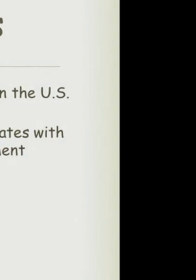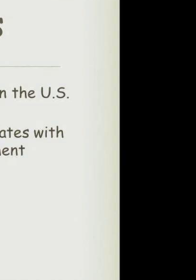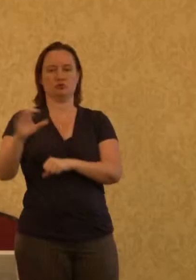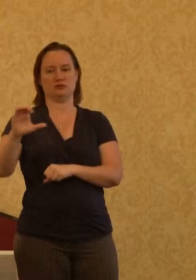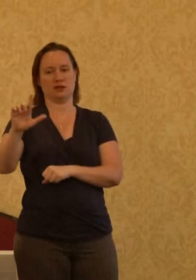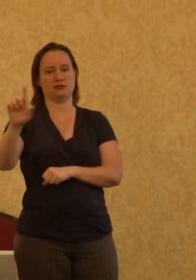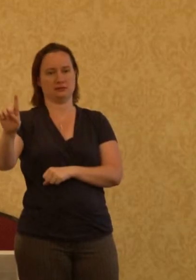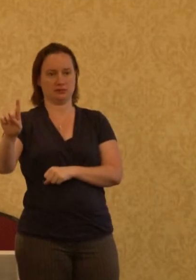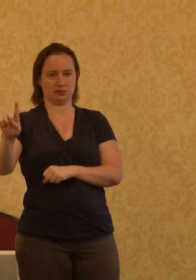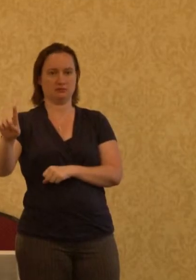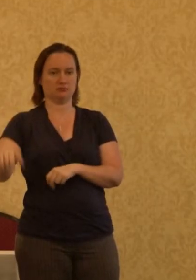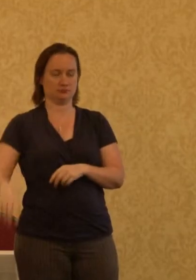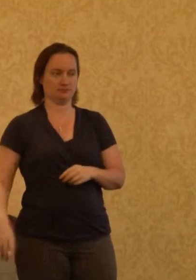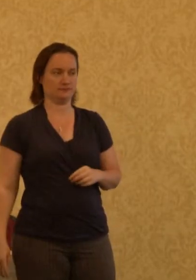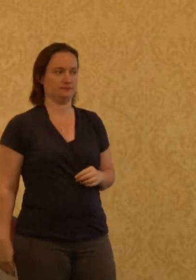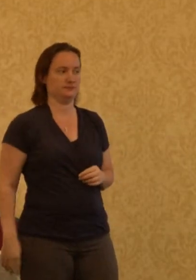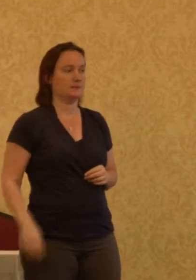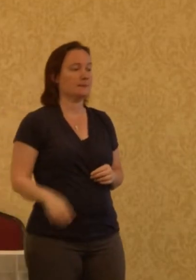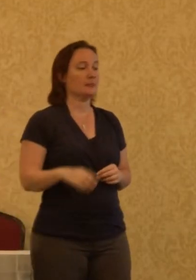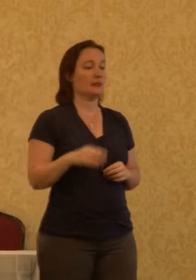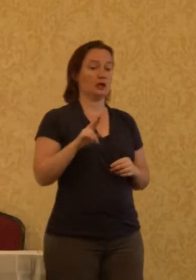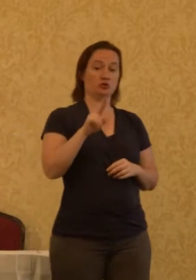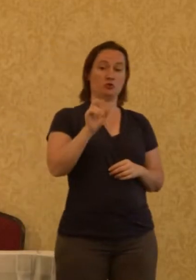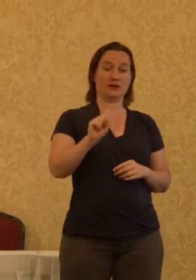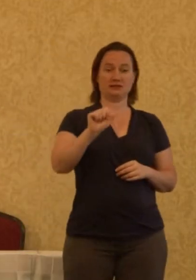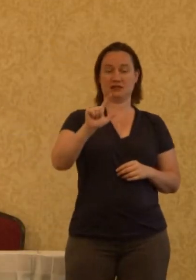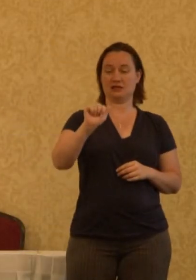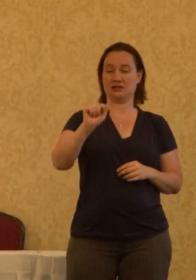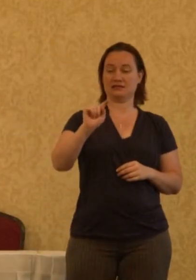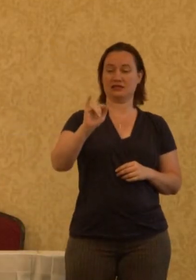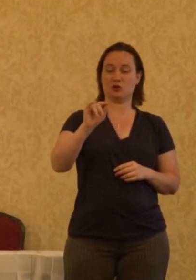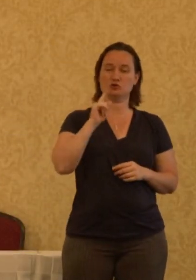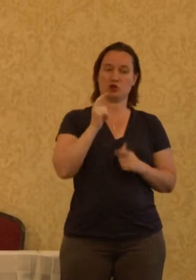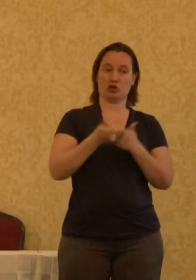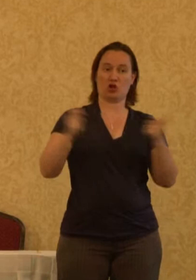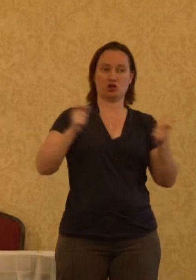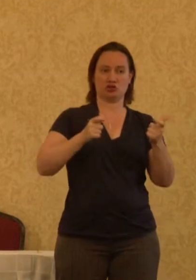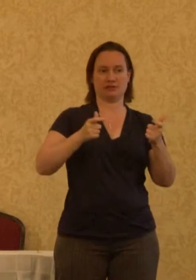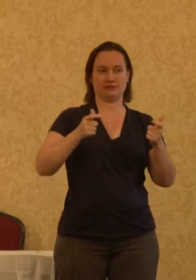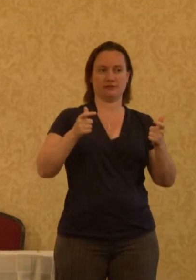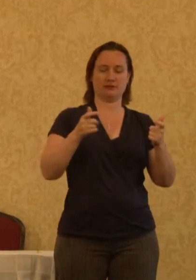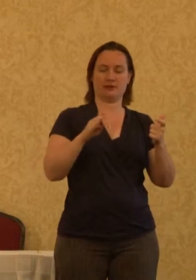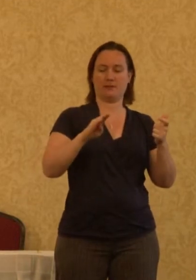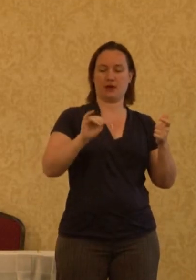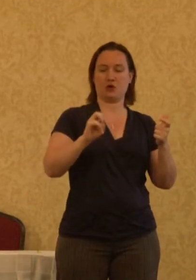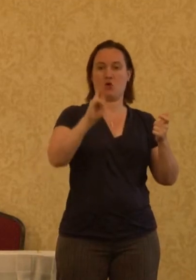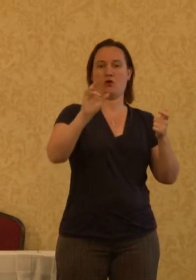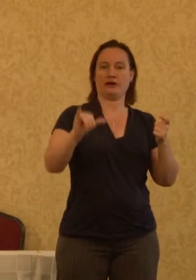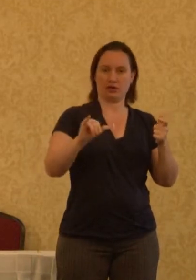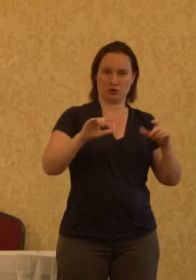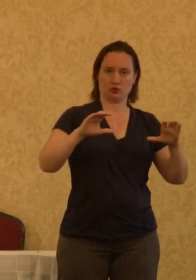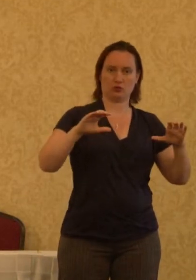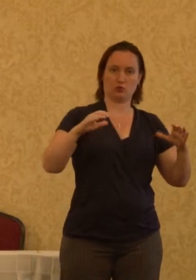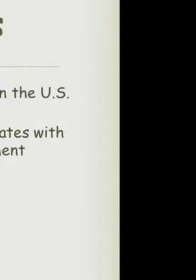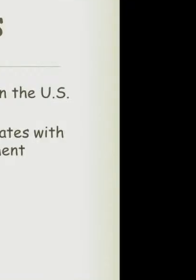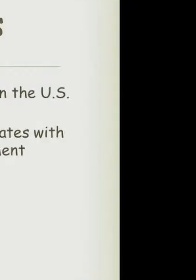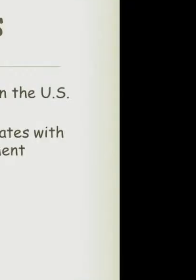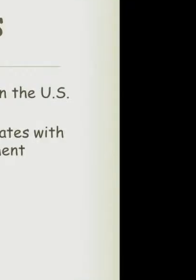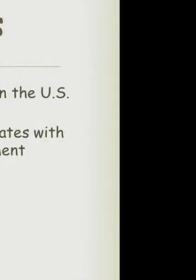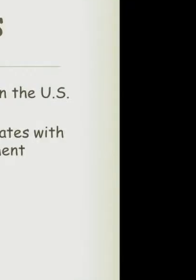term. In the United States, Latinos are the largest minority group in the US and in deaf education.